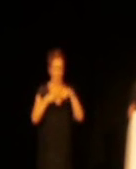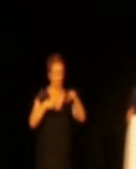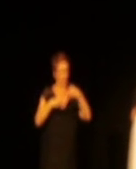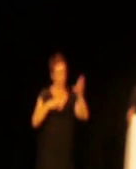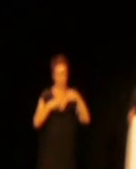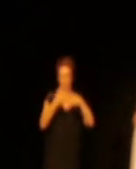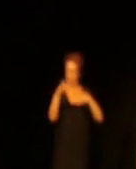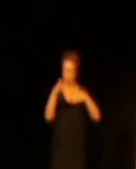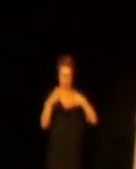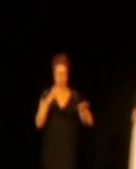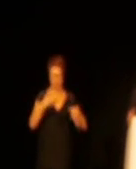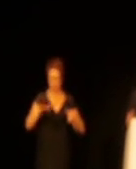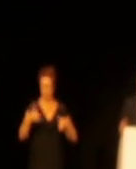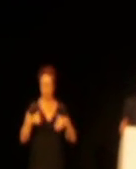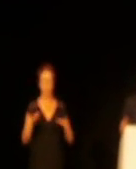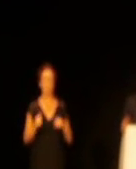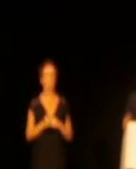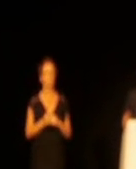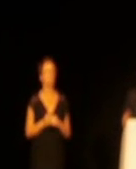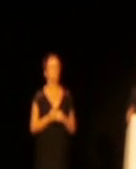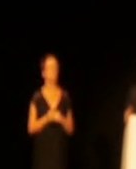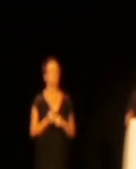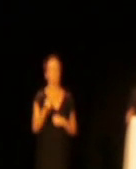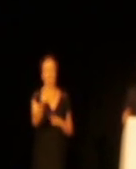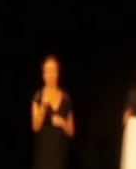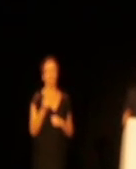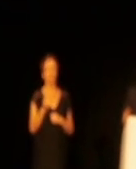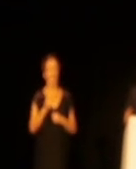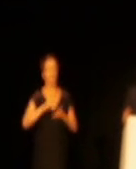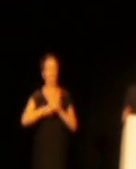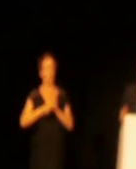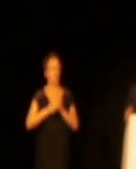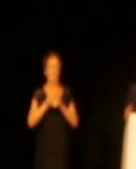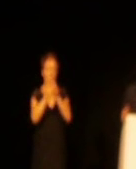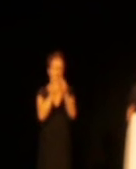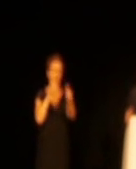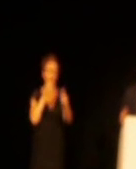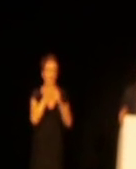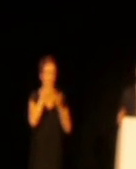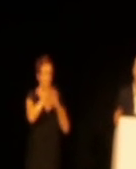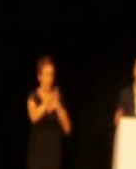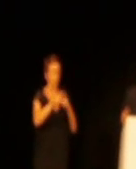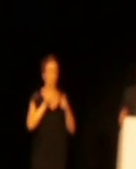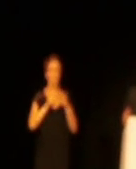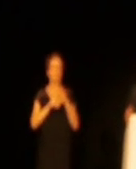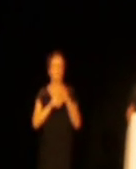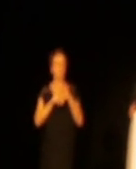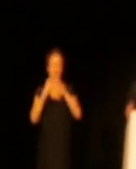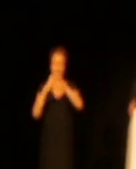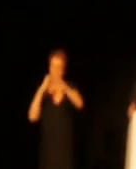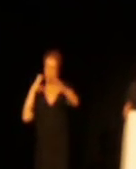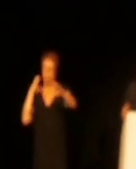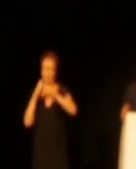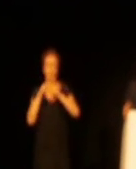over train operating companies, rolling stock, and of course the whole network itself to the